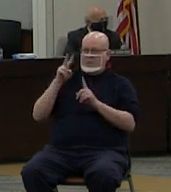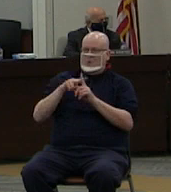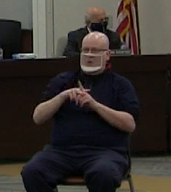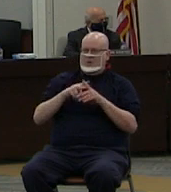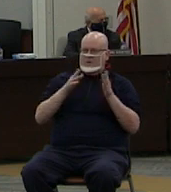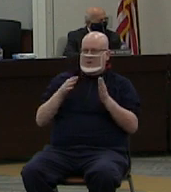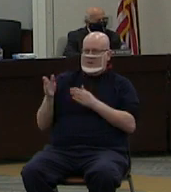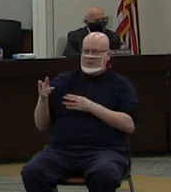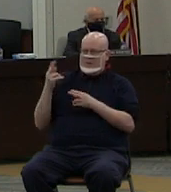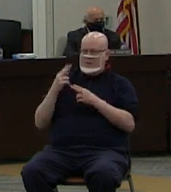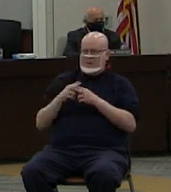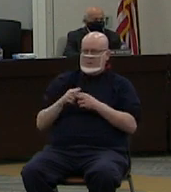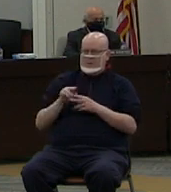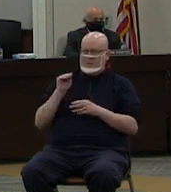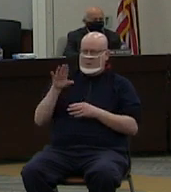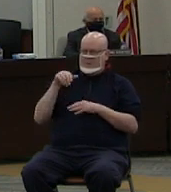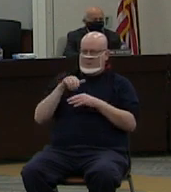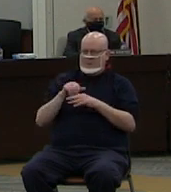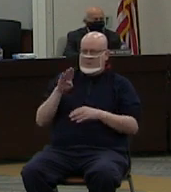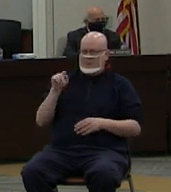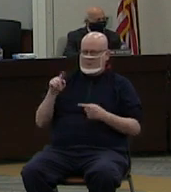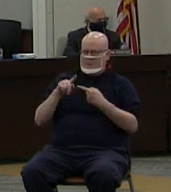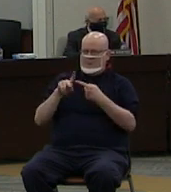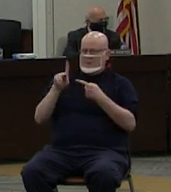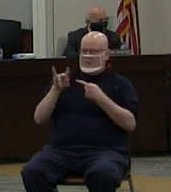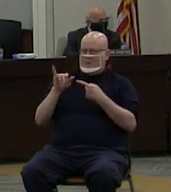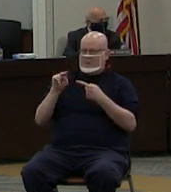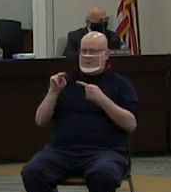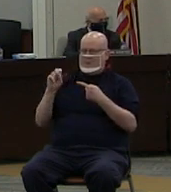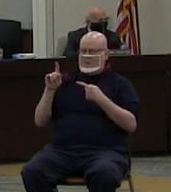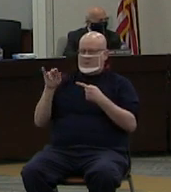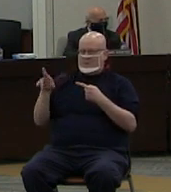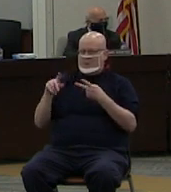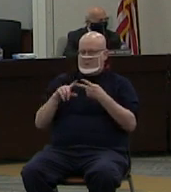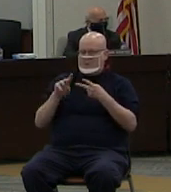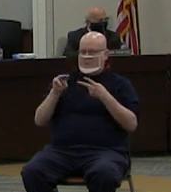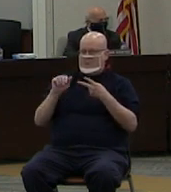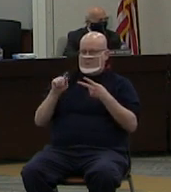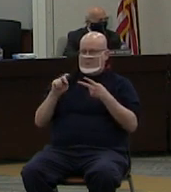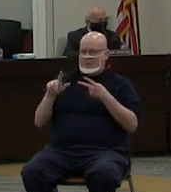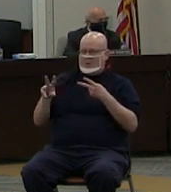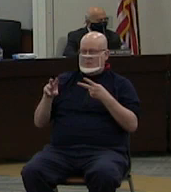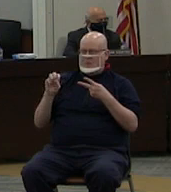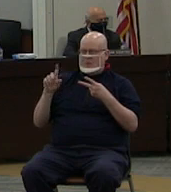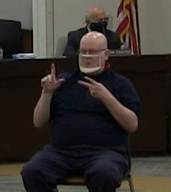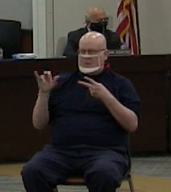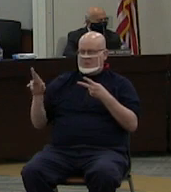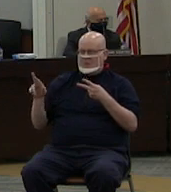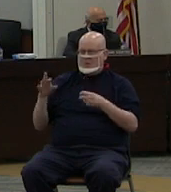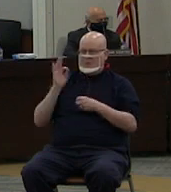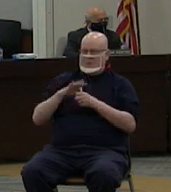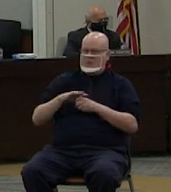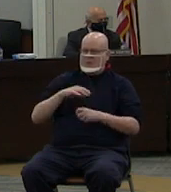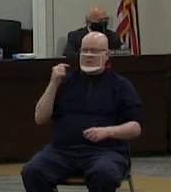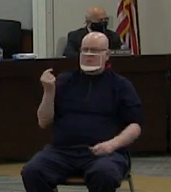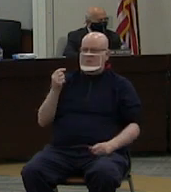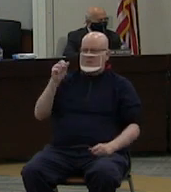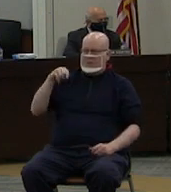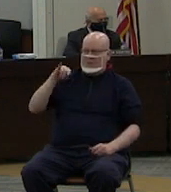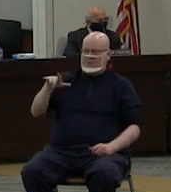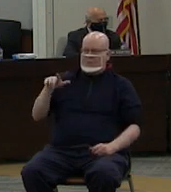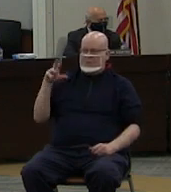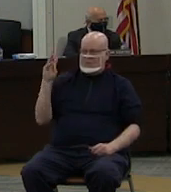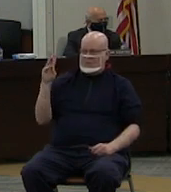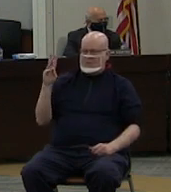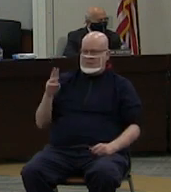as their names will appear on the ballot are Kevin Seltzer and Matthew Schindler. The election will be held on Tuesday, April 6th. The